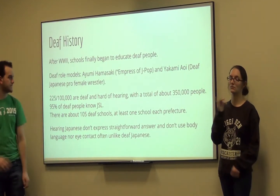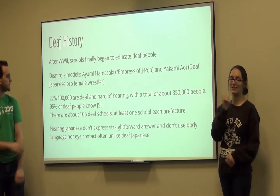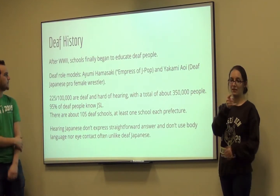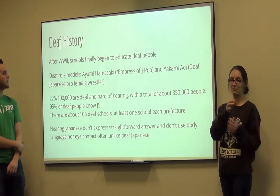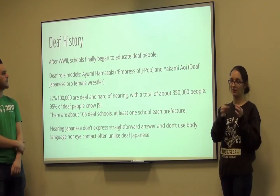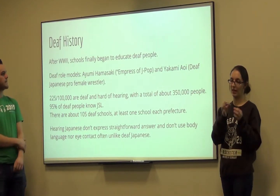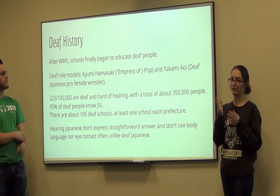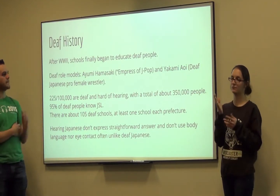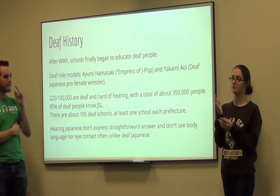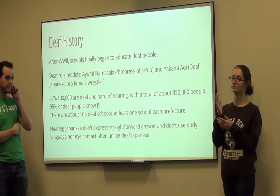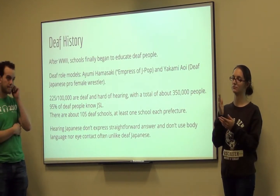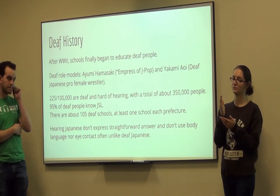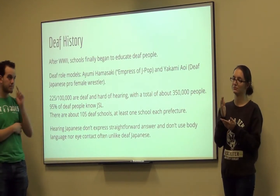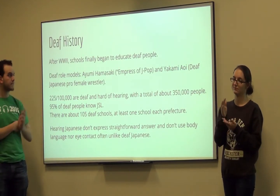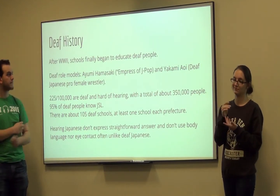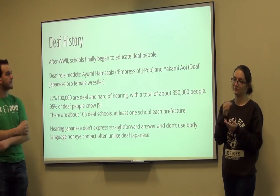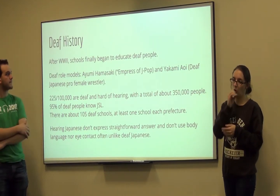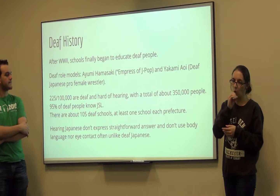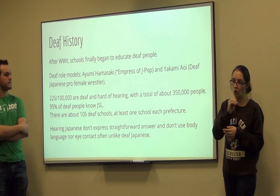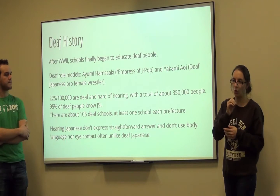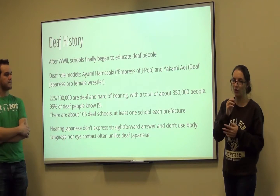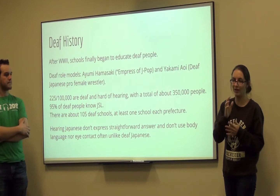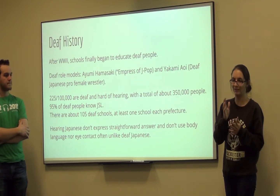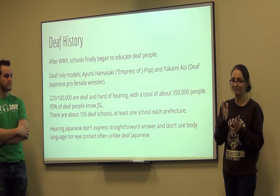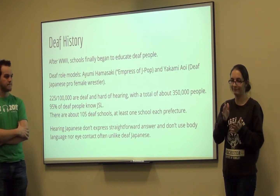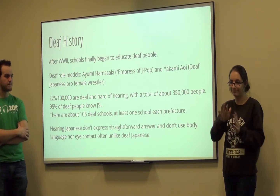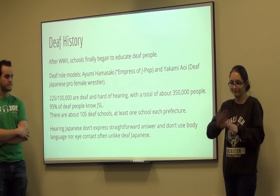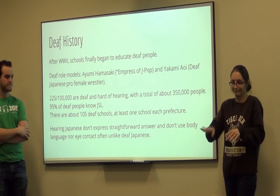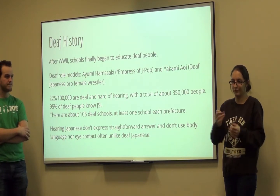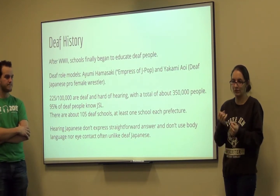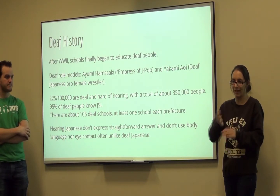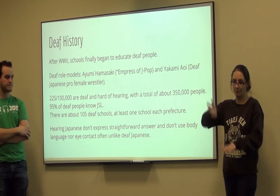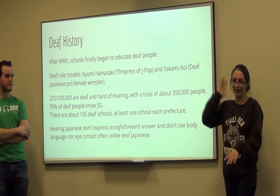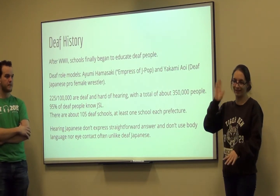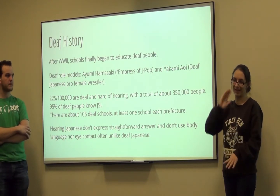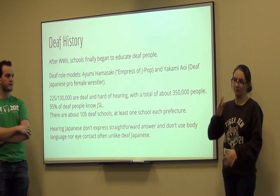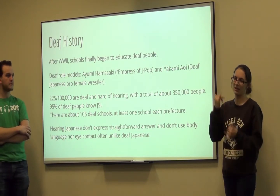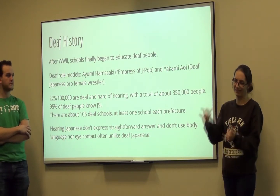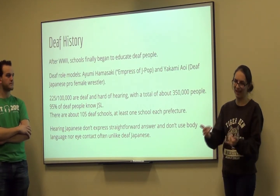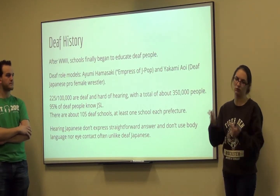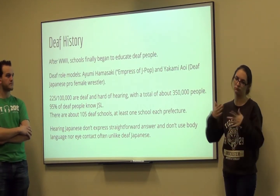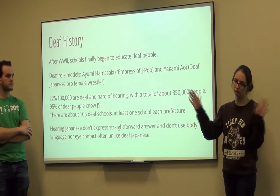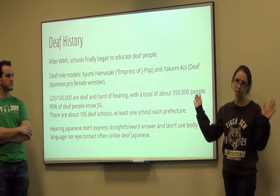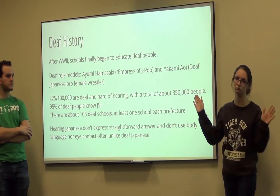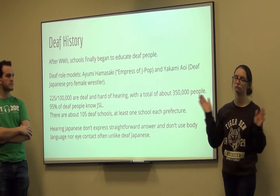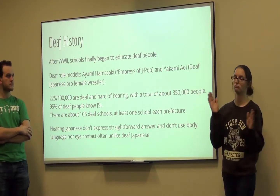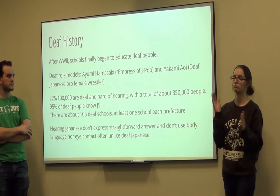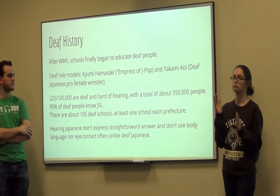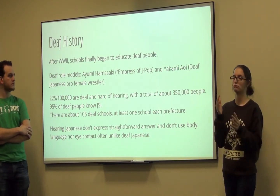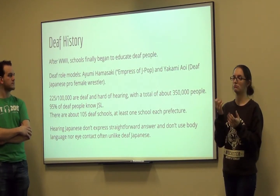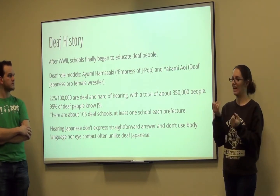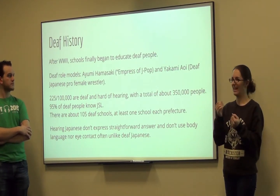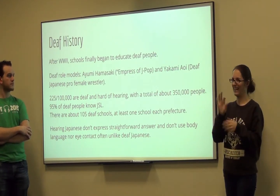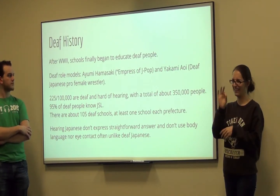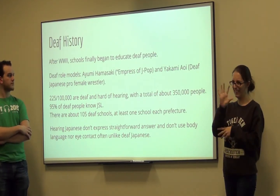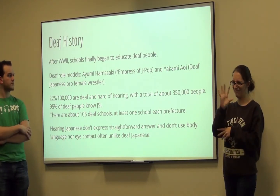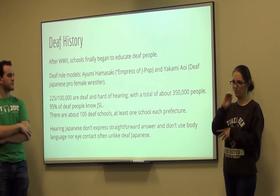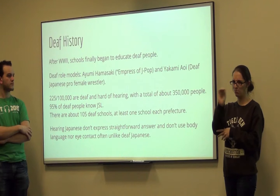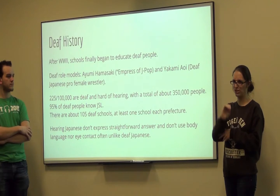Deaf history, as they explained, was very heavily oral, but now it's much more open. I